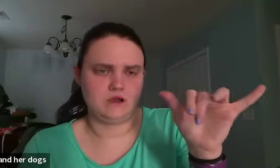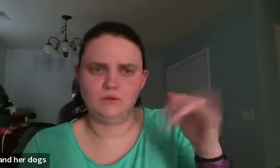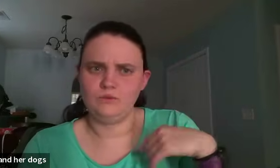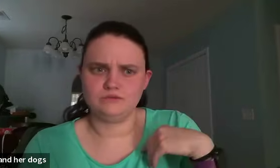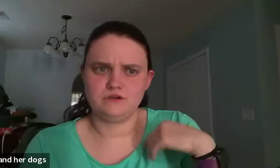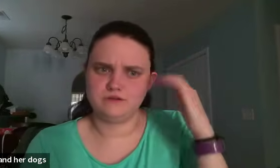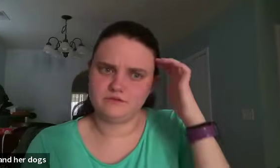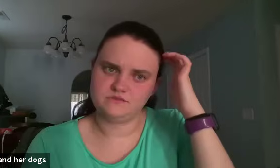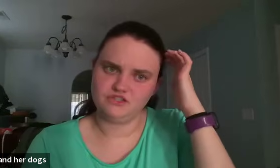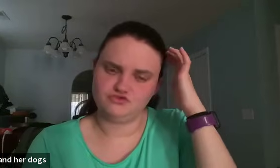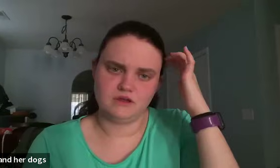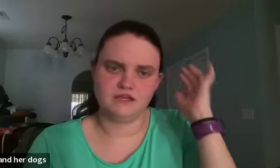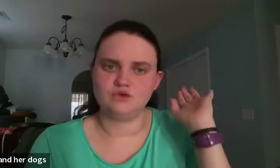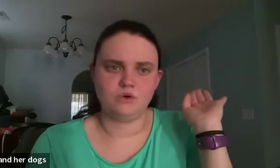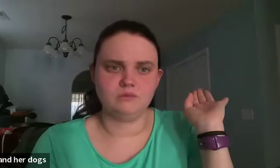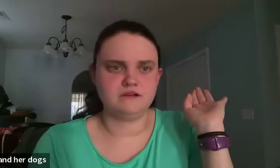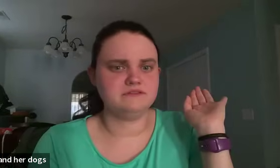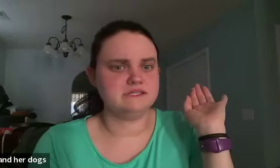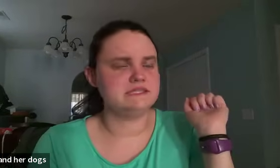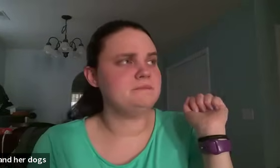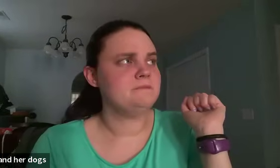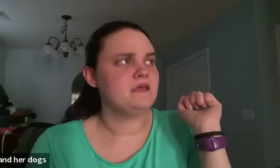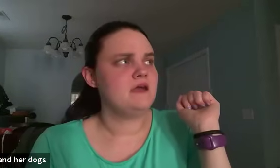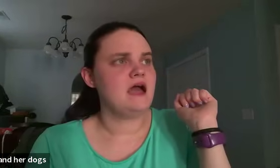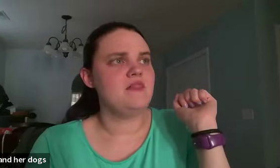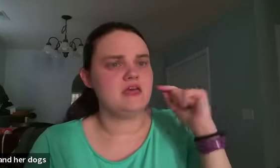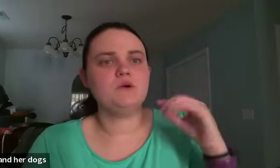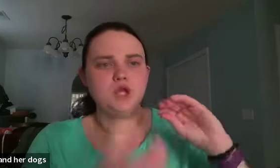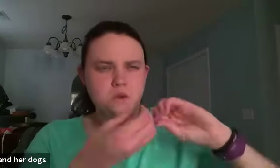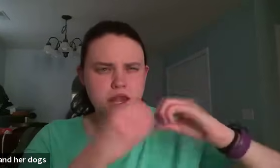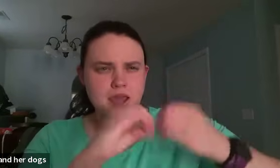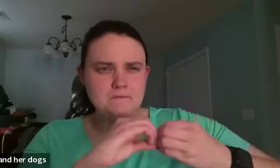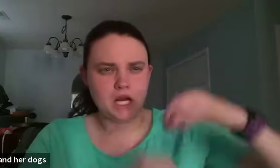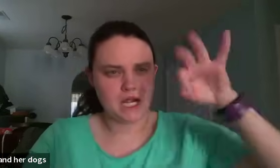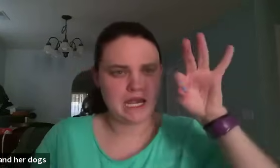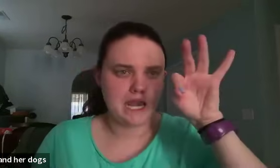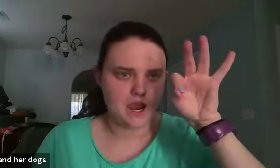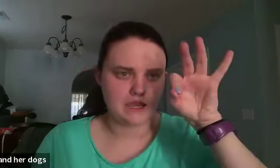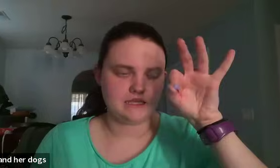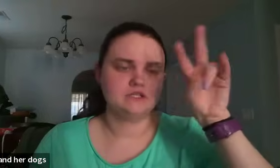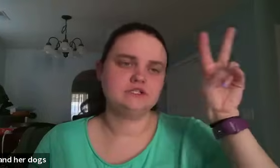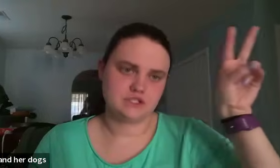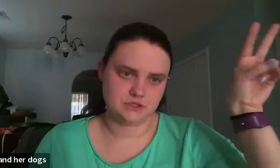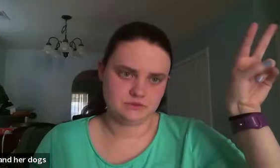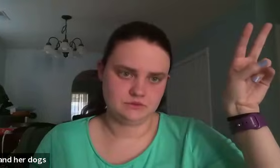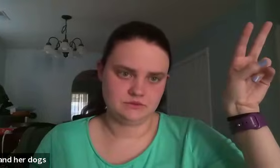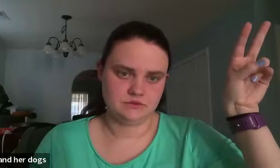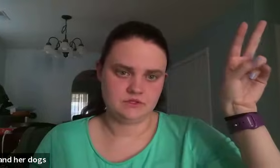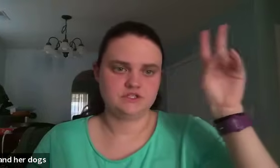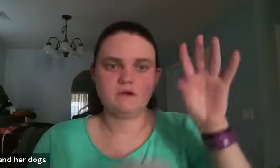Felicity. Oh, sorry. That was me drawing a total blank on Felicity. And then I would go number 92. So I would